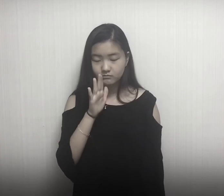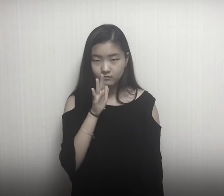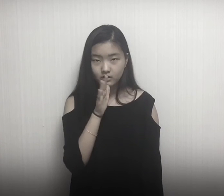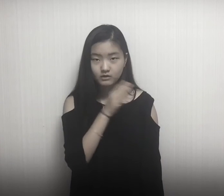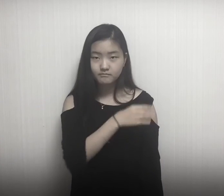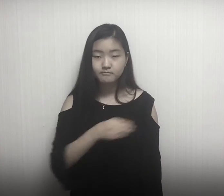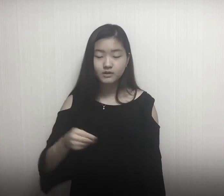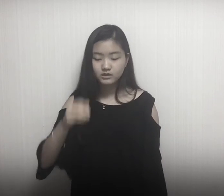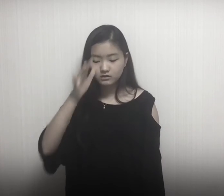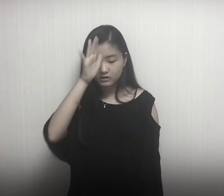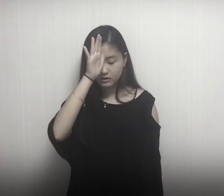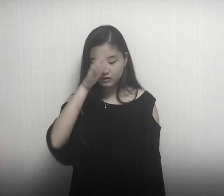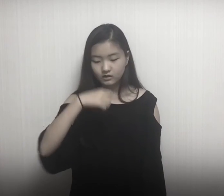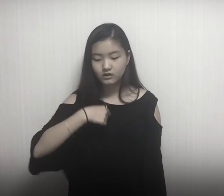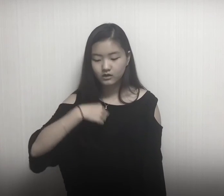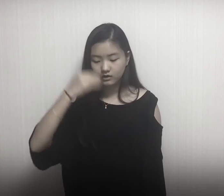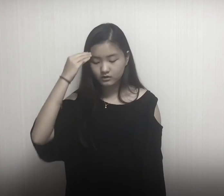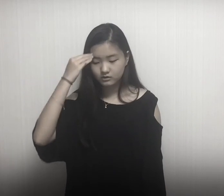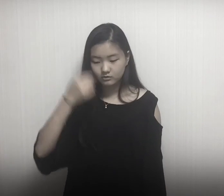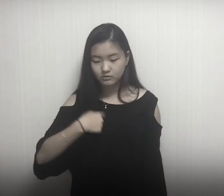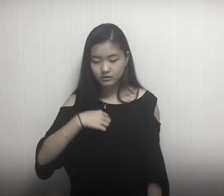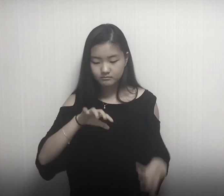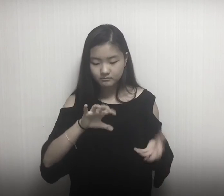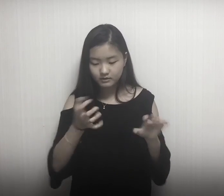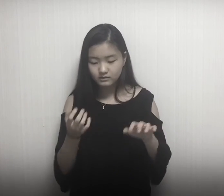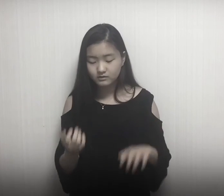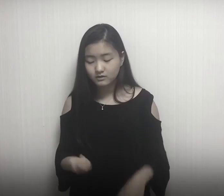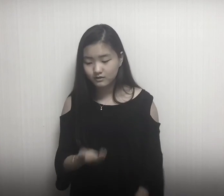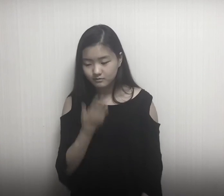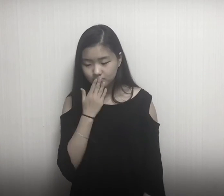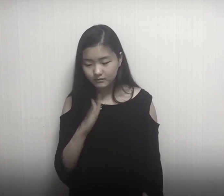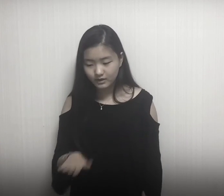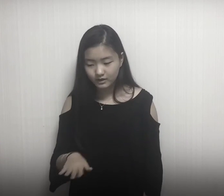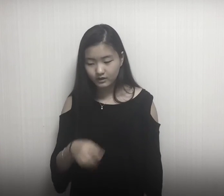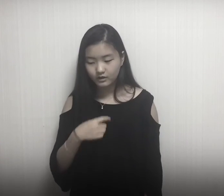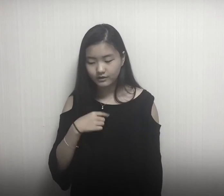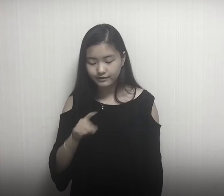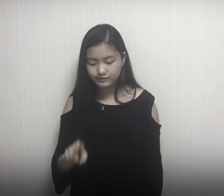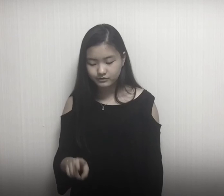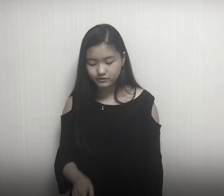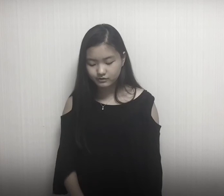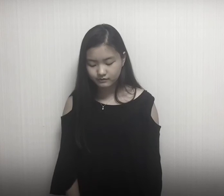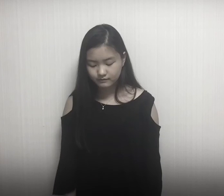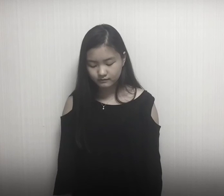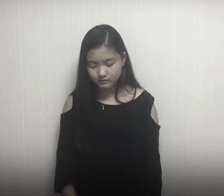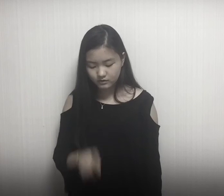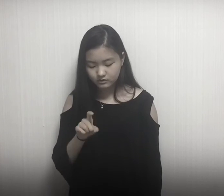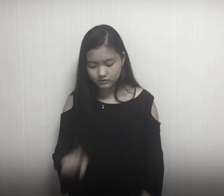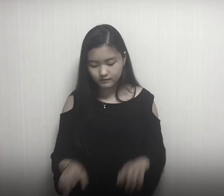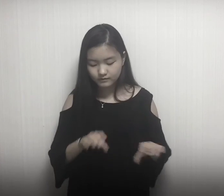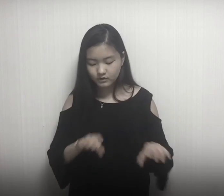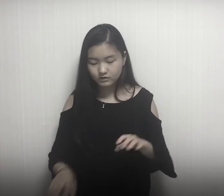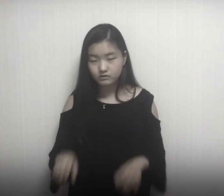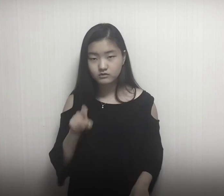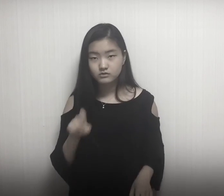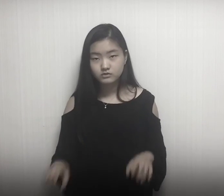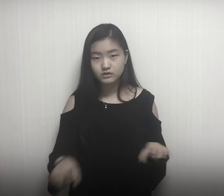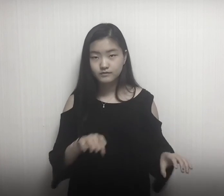mom and dad I know I messed up bad I should've, should've done, should've